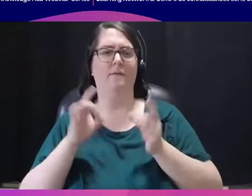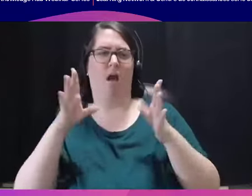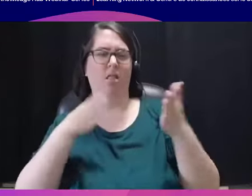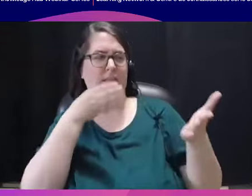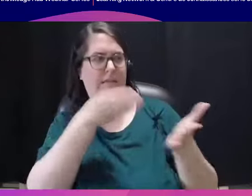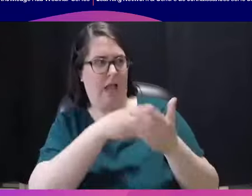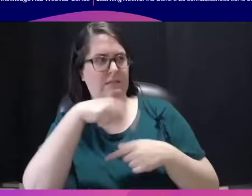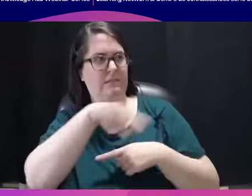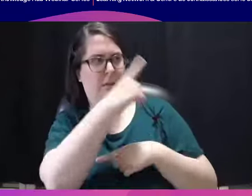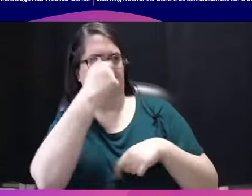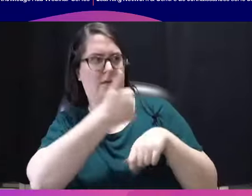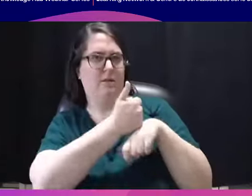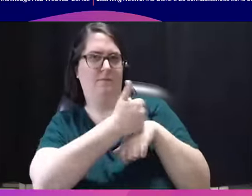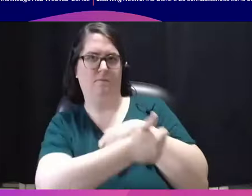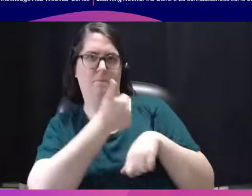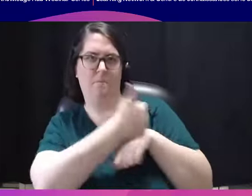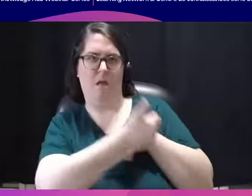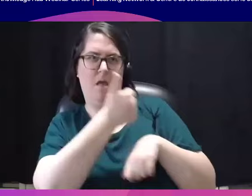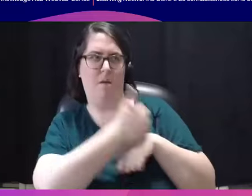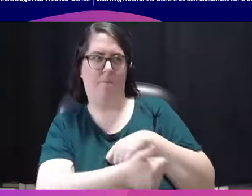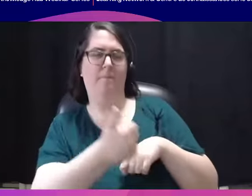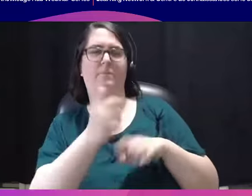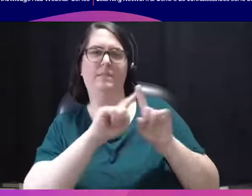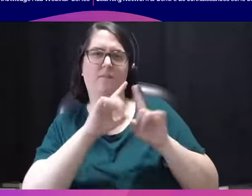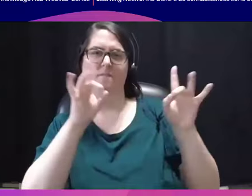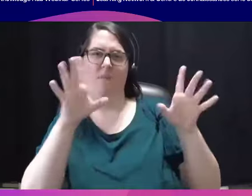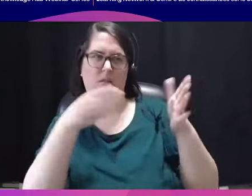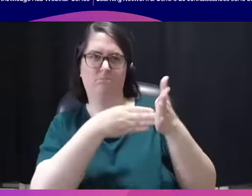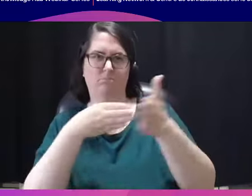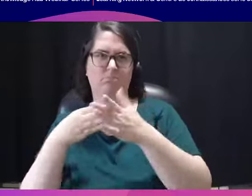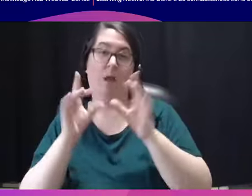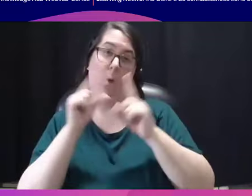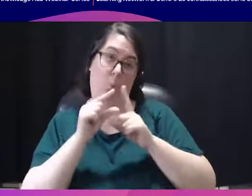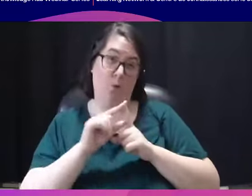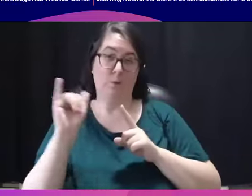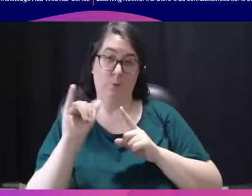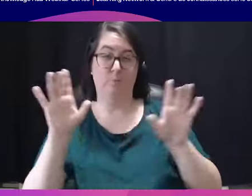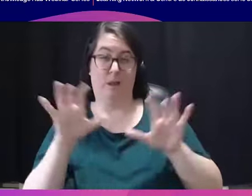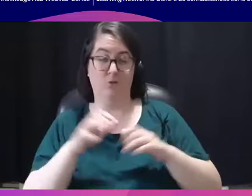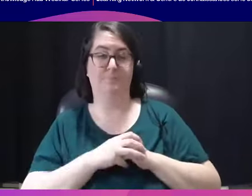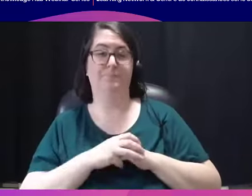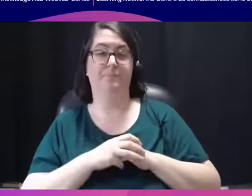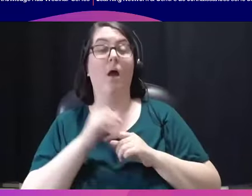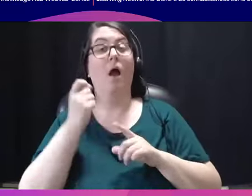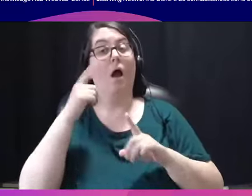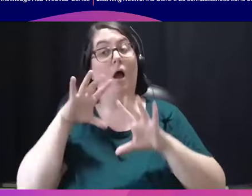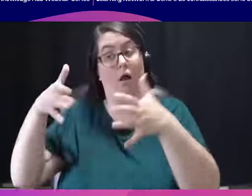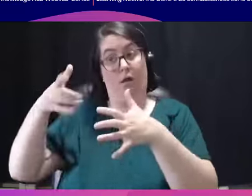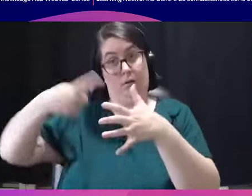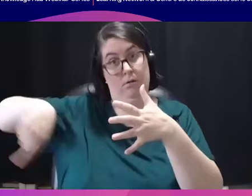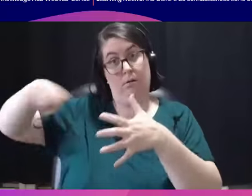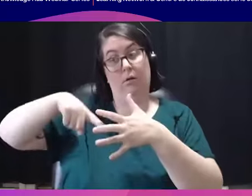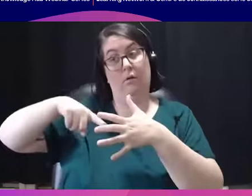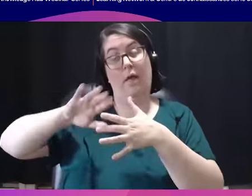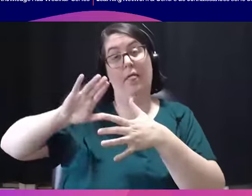women, directing their frustrations through gendered harm and gendered violent speech. But within the incels and their understanding